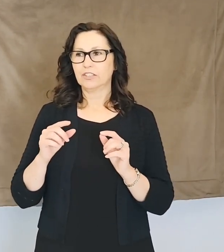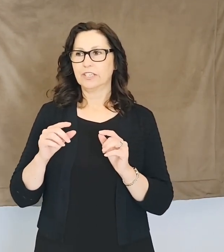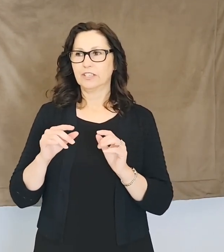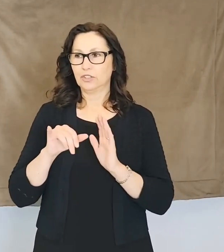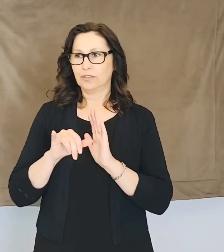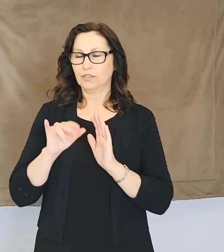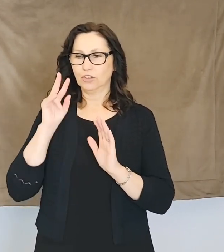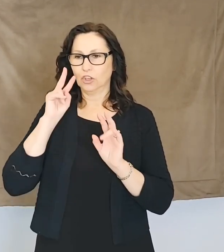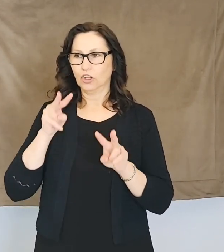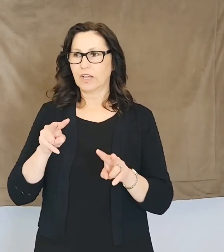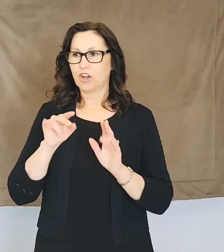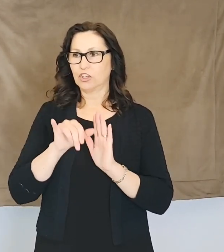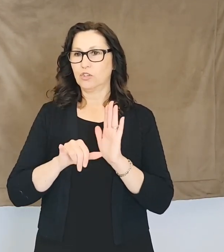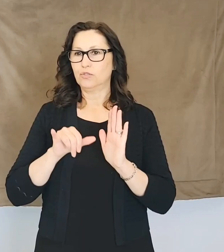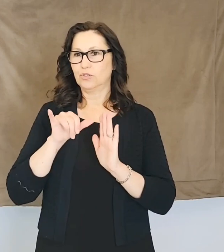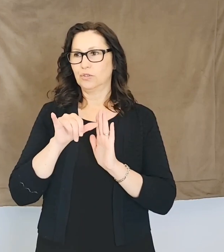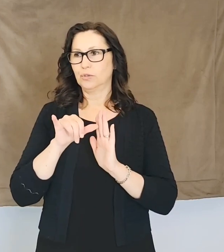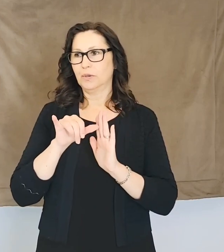You can actually look on YouTube.